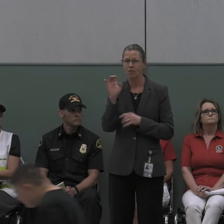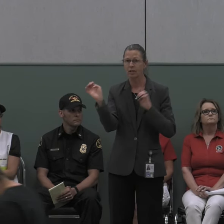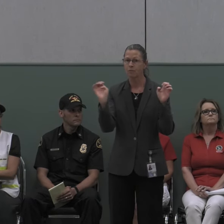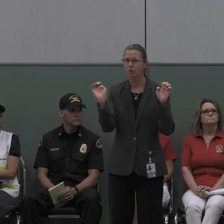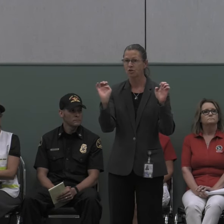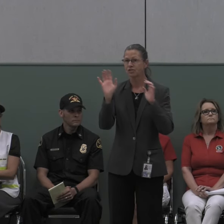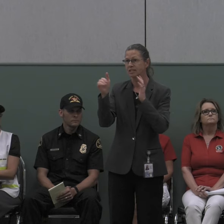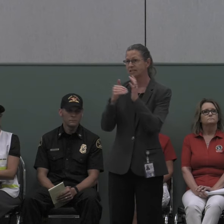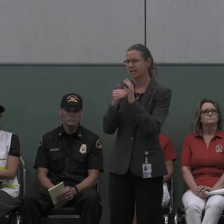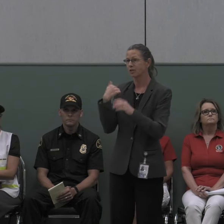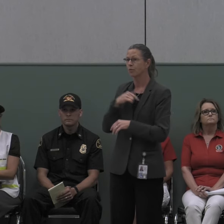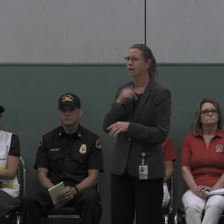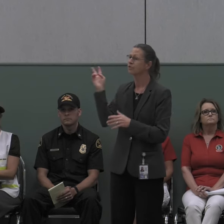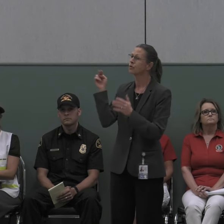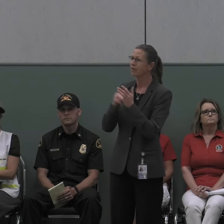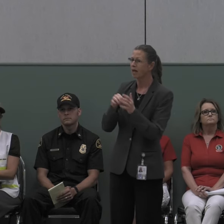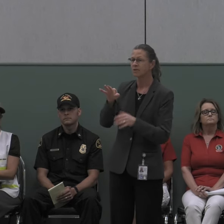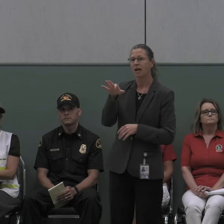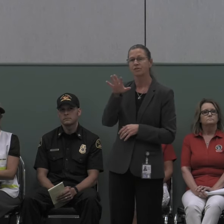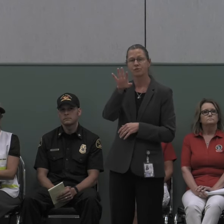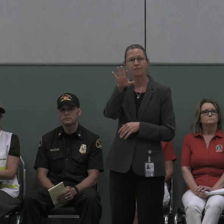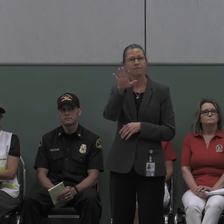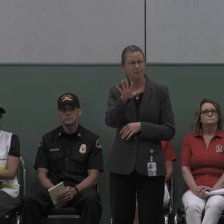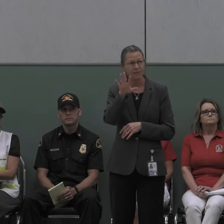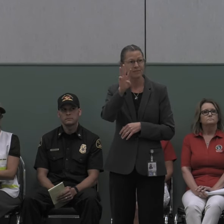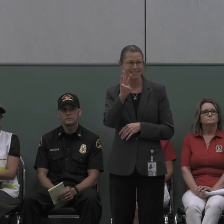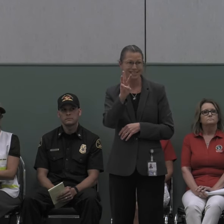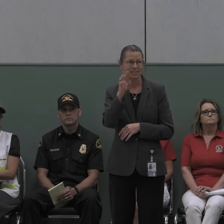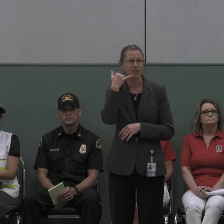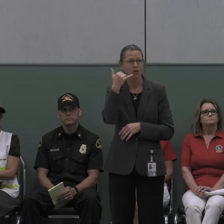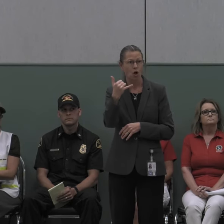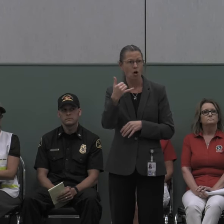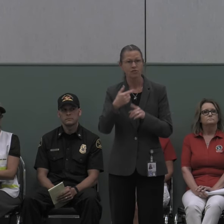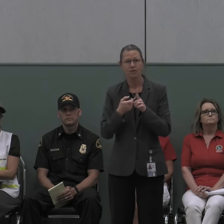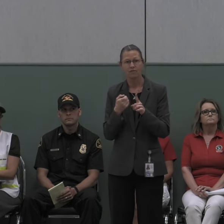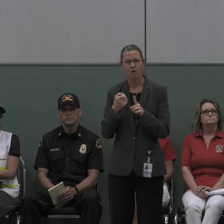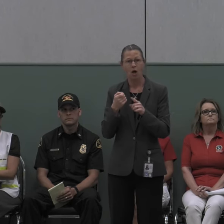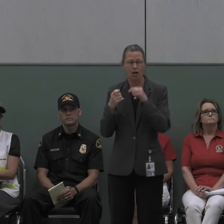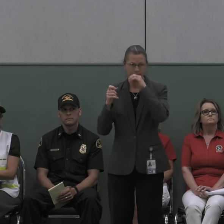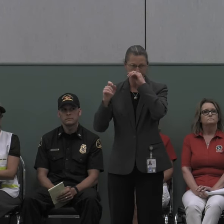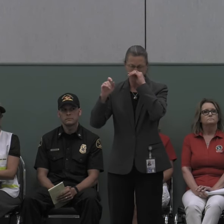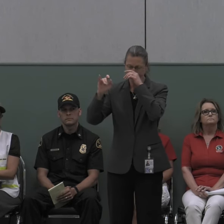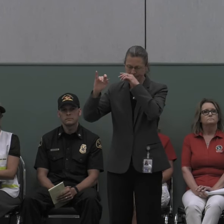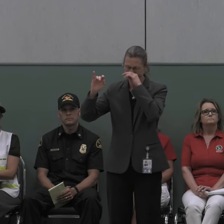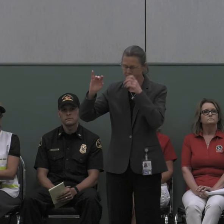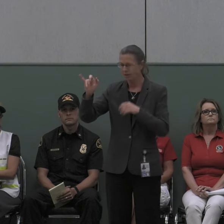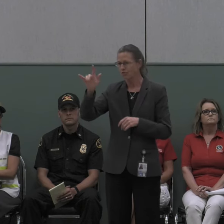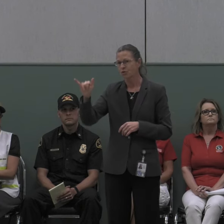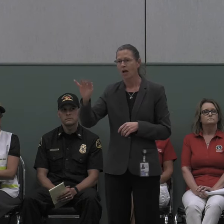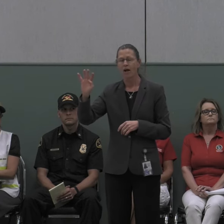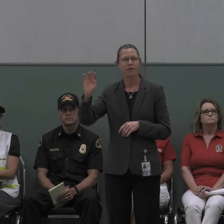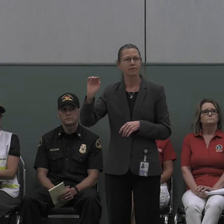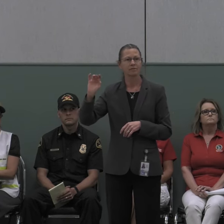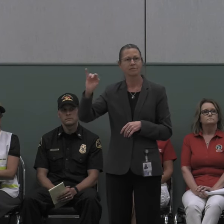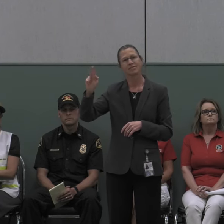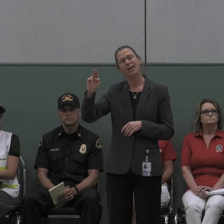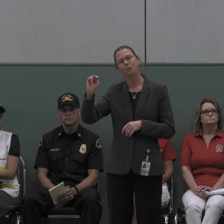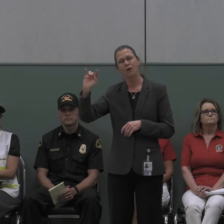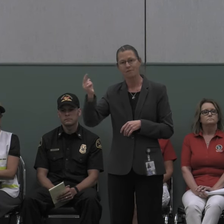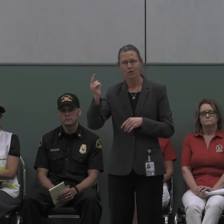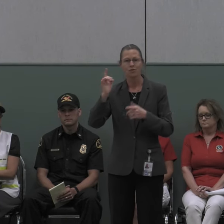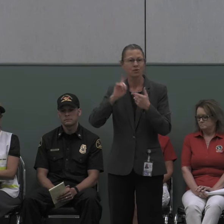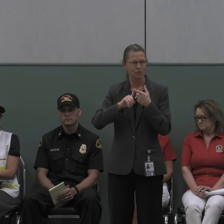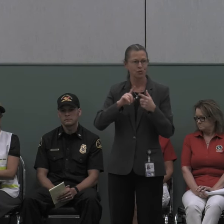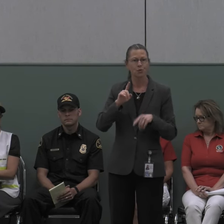over 2,956 calls from January 1st through the 4th for 911.